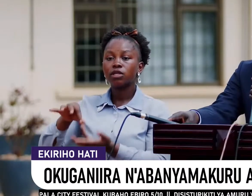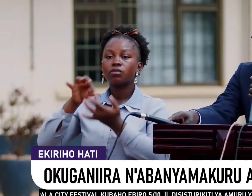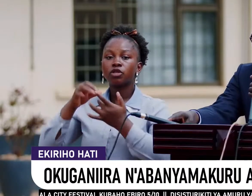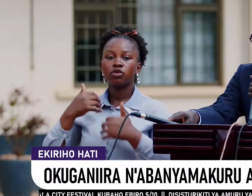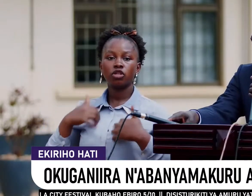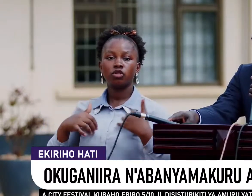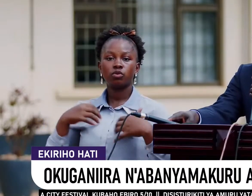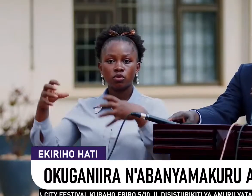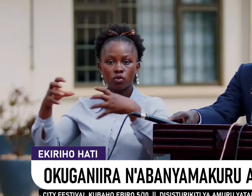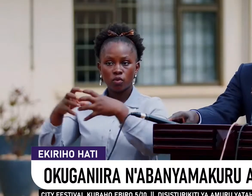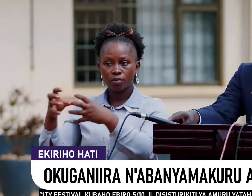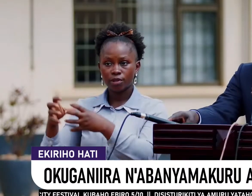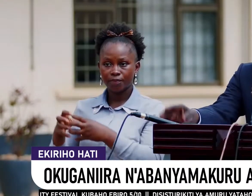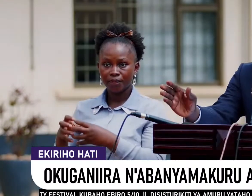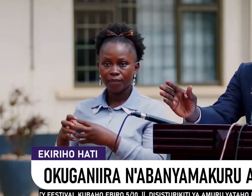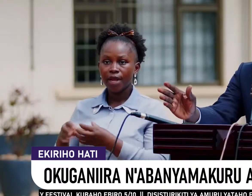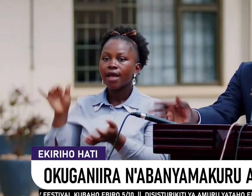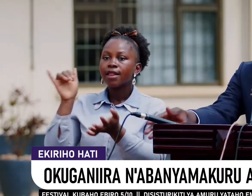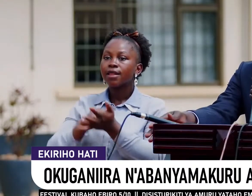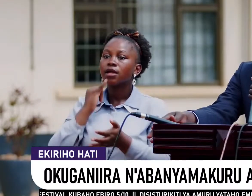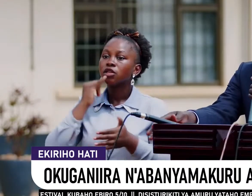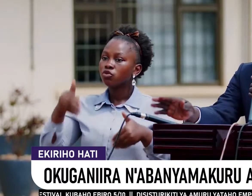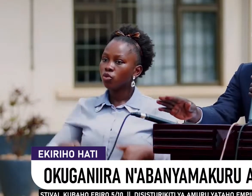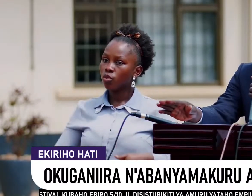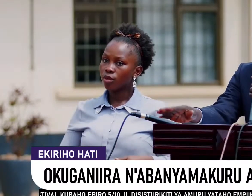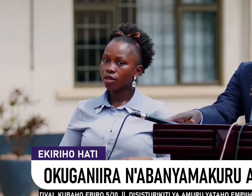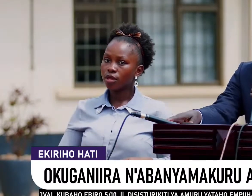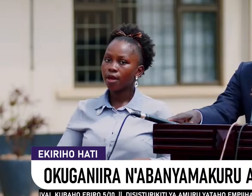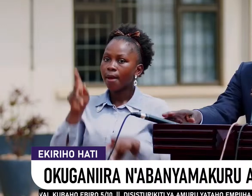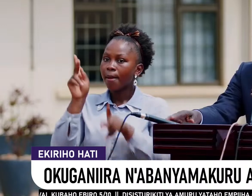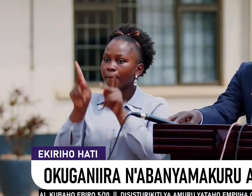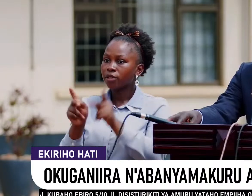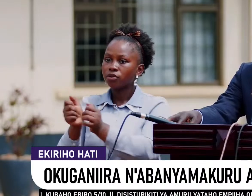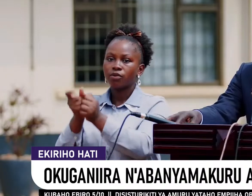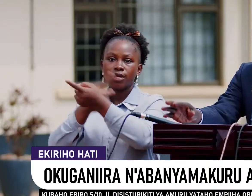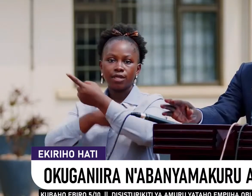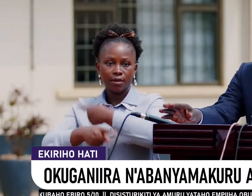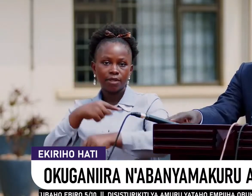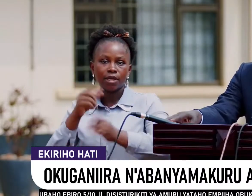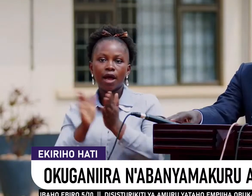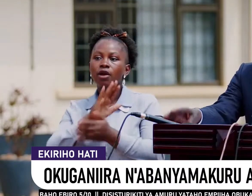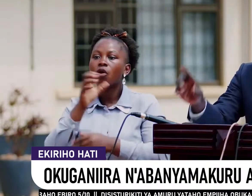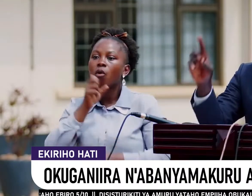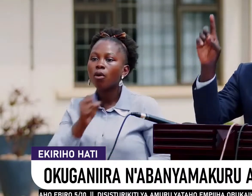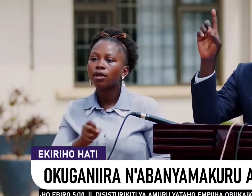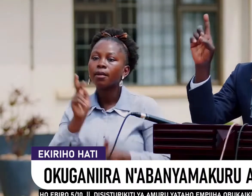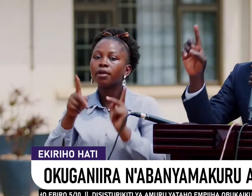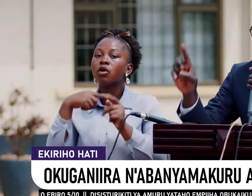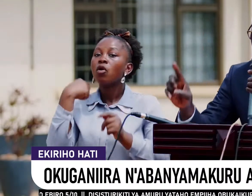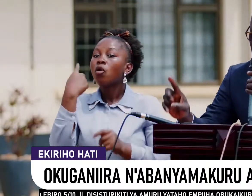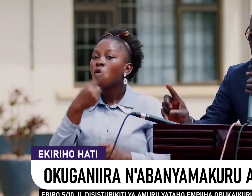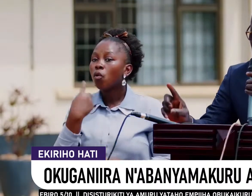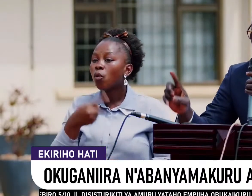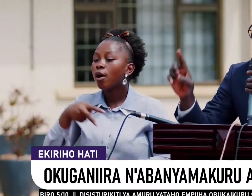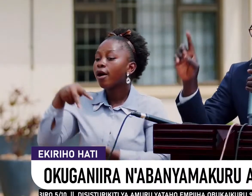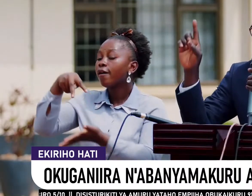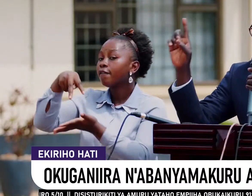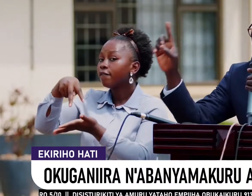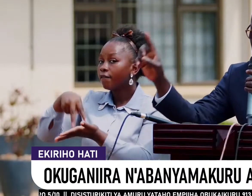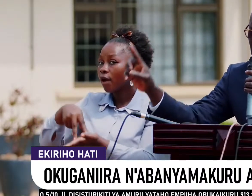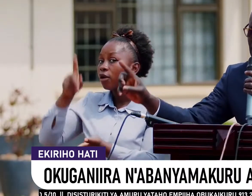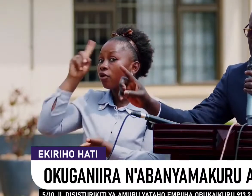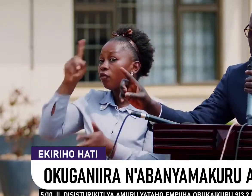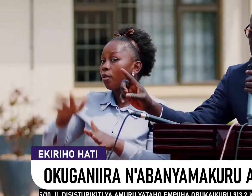interest groups, that is youth, persons with disabilities, and older persons who are vying